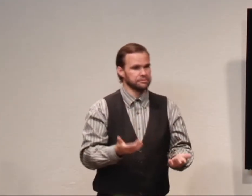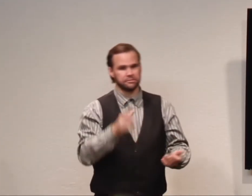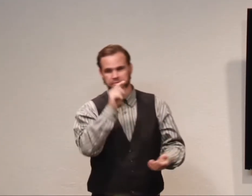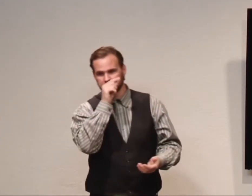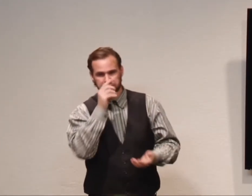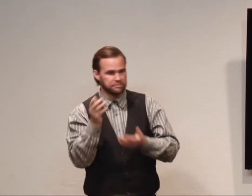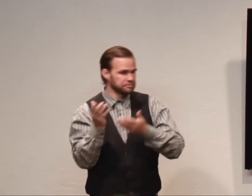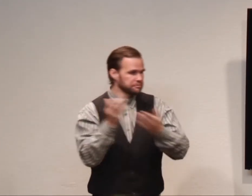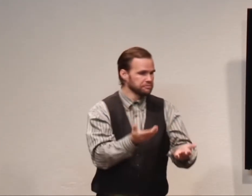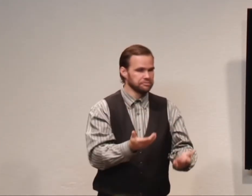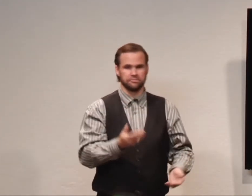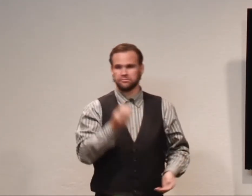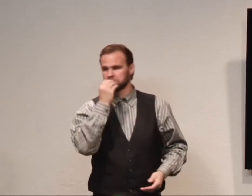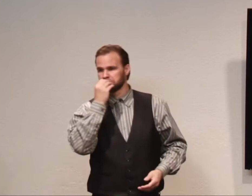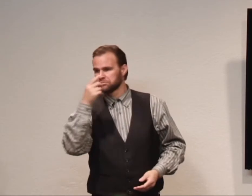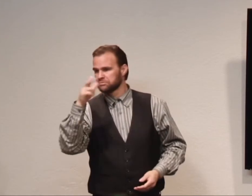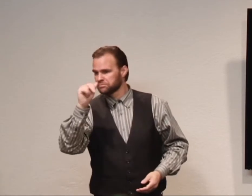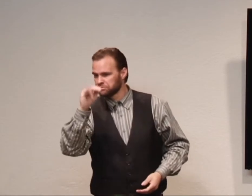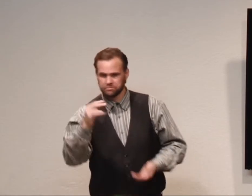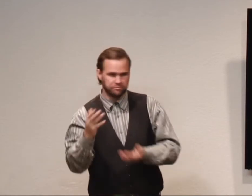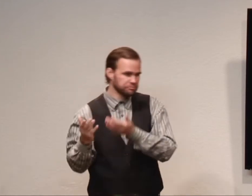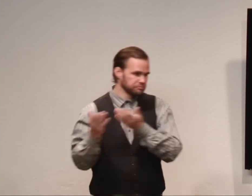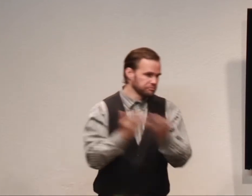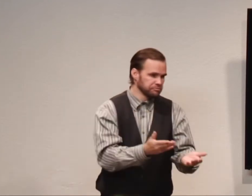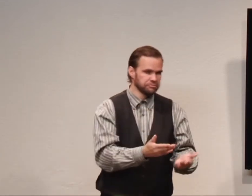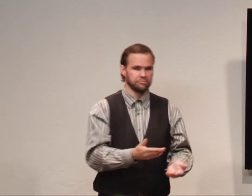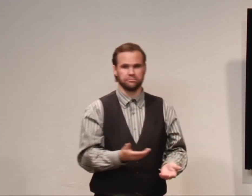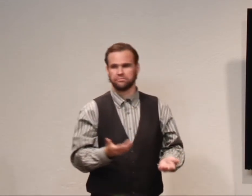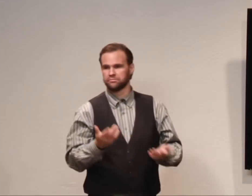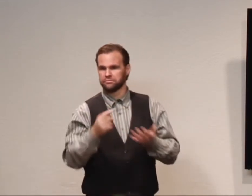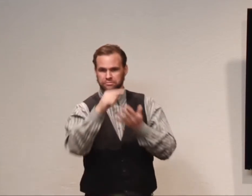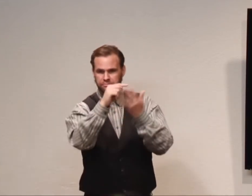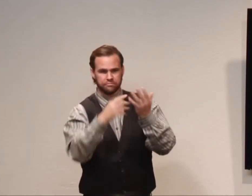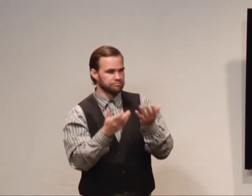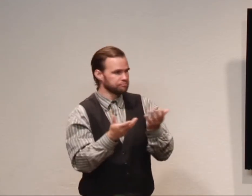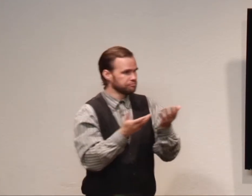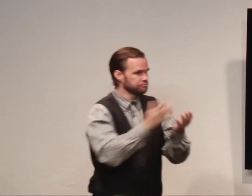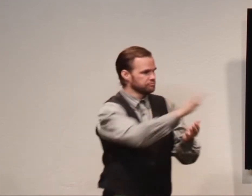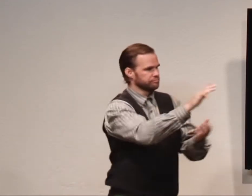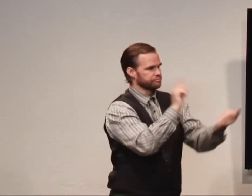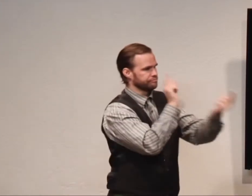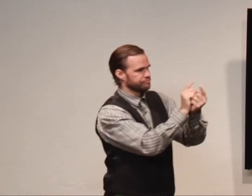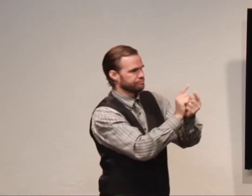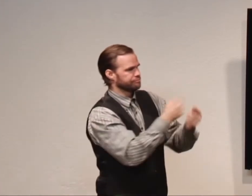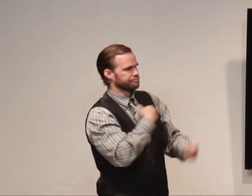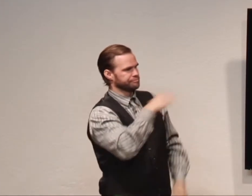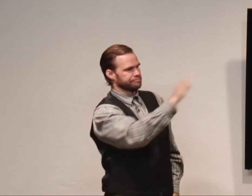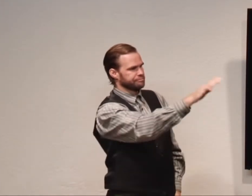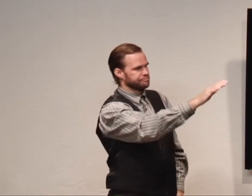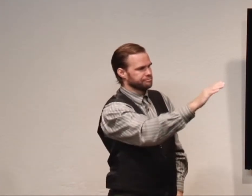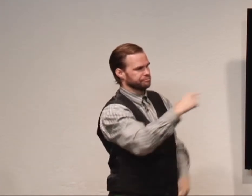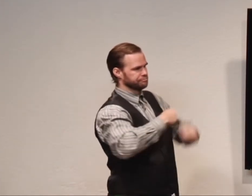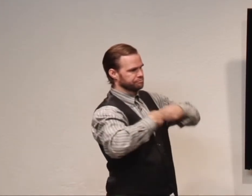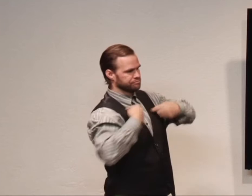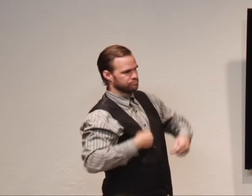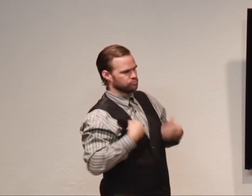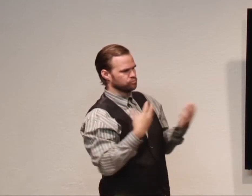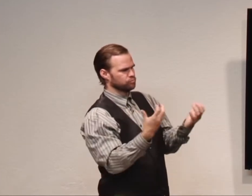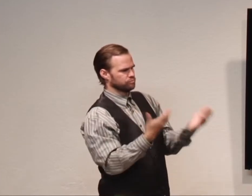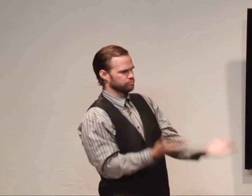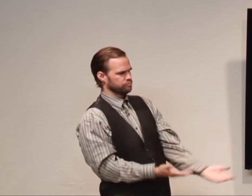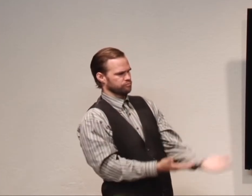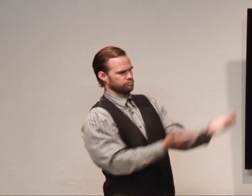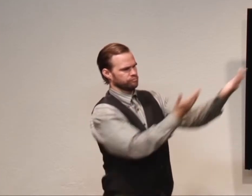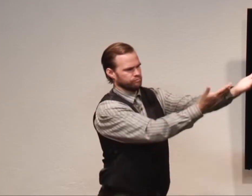bull or a goat or a bird or whatever the sacrifice was. They would take it, and the person would come to the